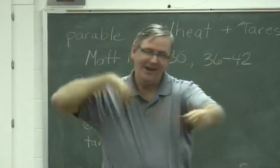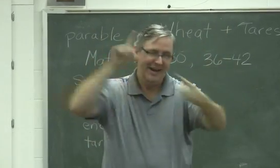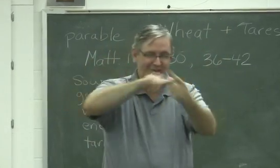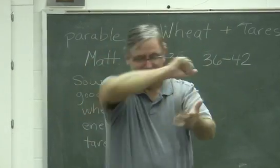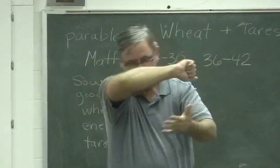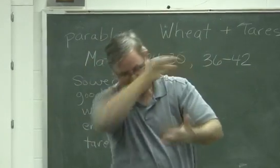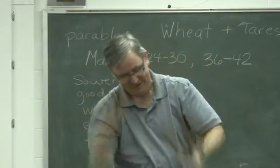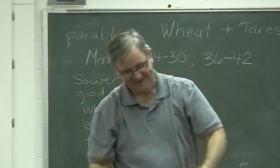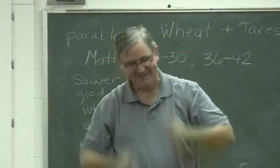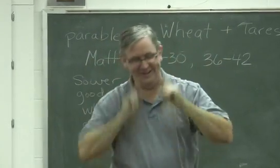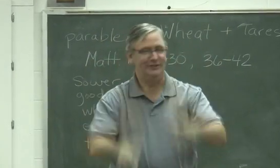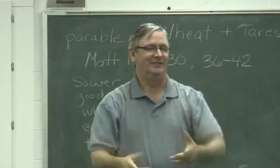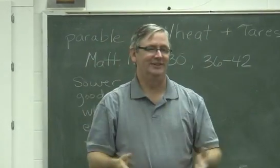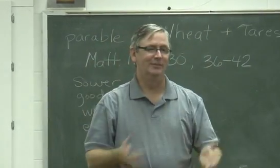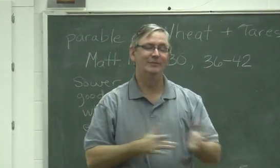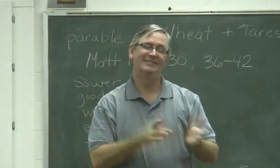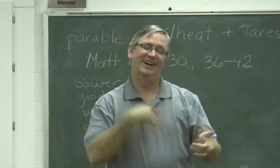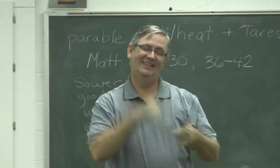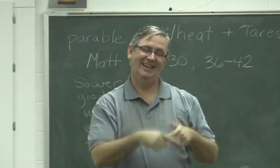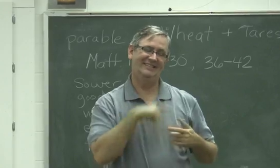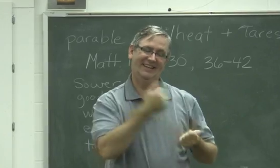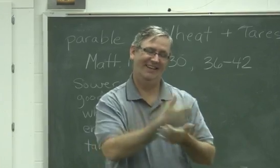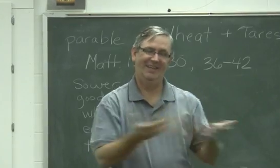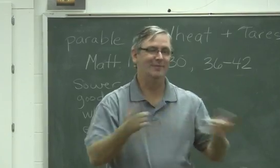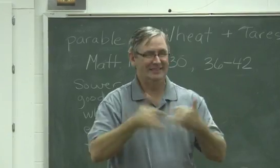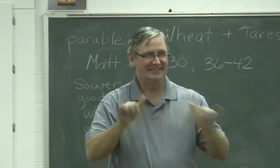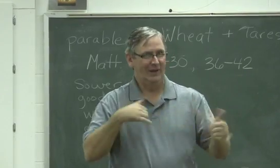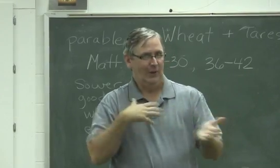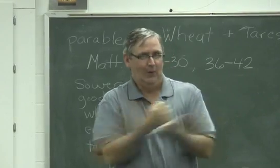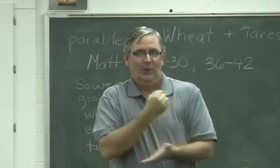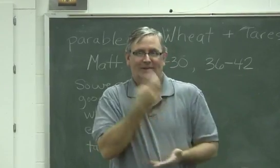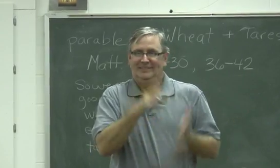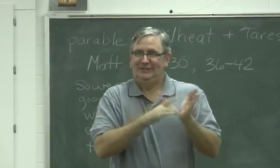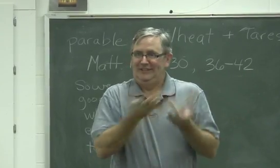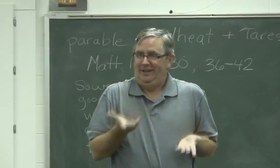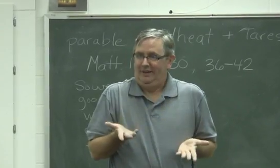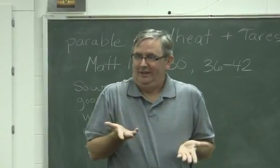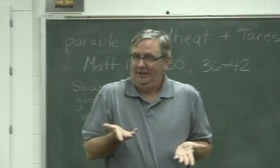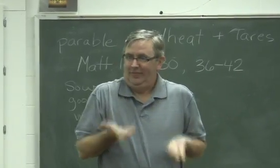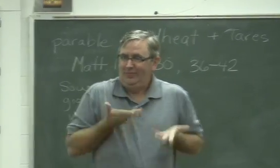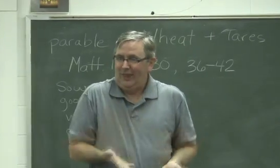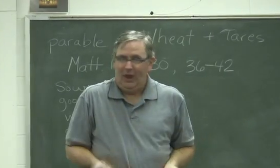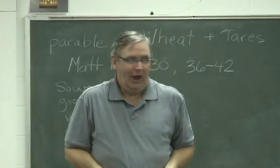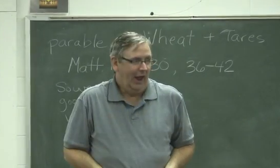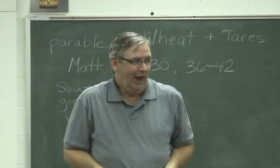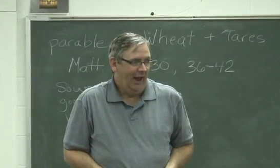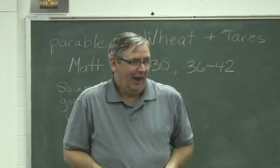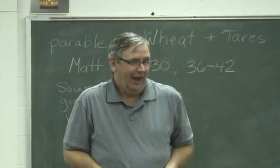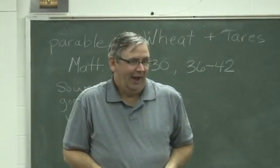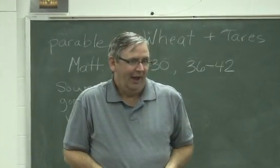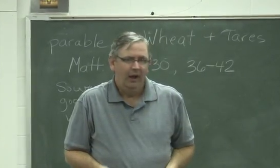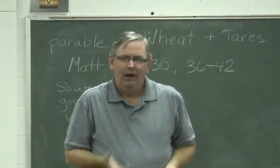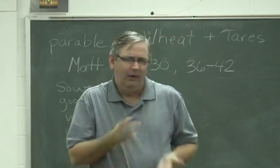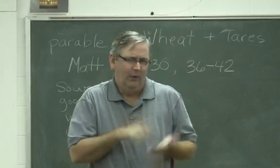somebody should keep on preaching and not all night long. So we can learn more. They want to see Jesus, but it's not going to